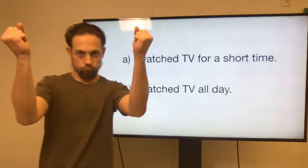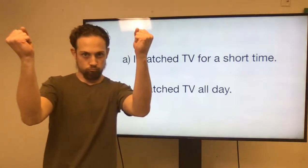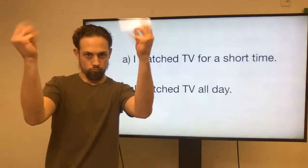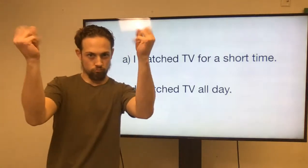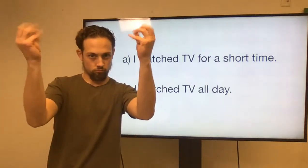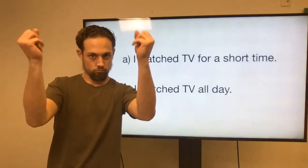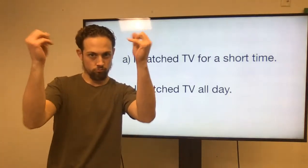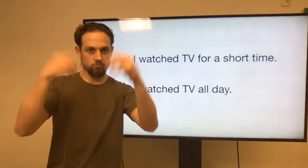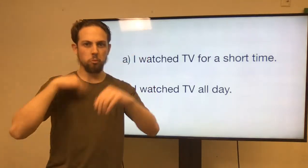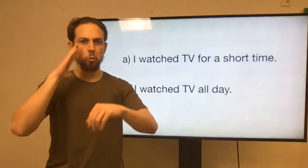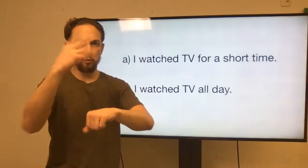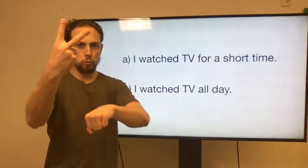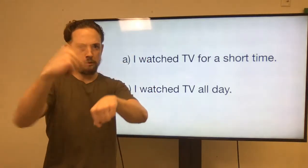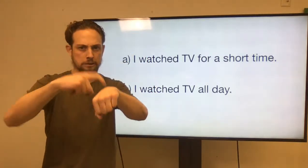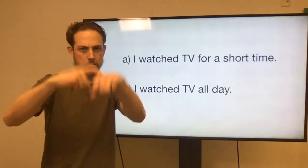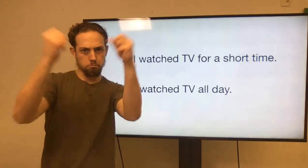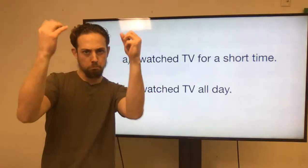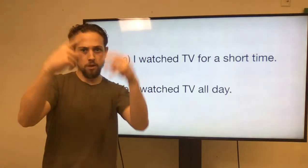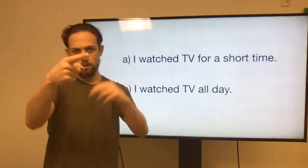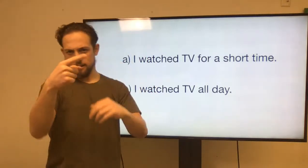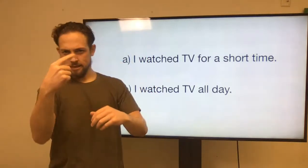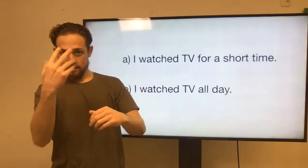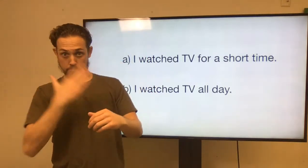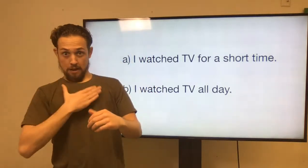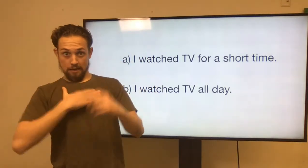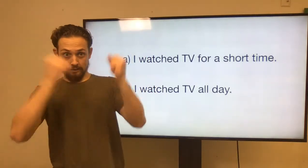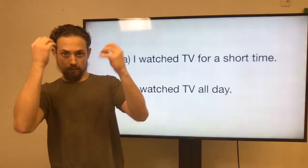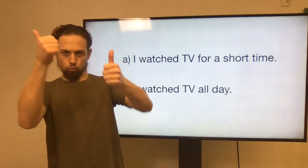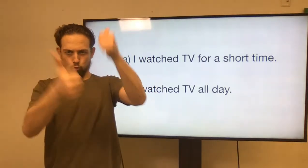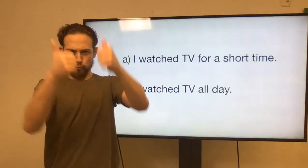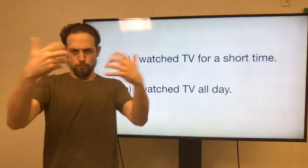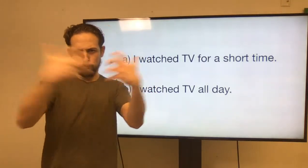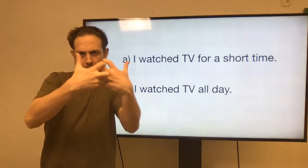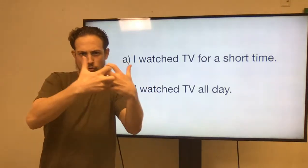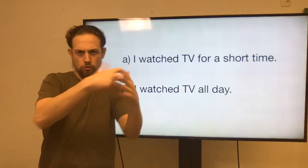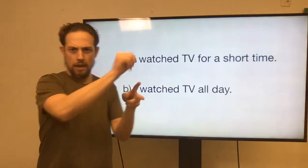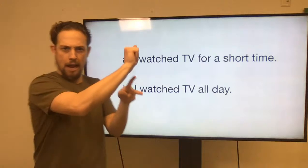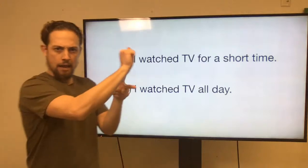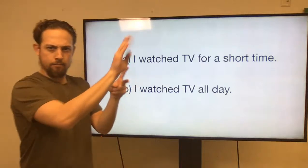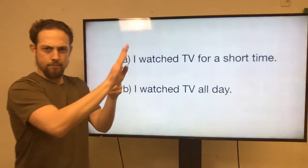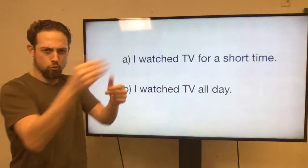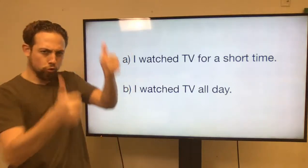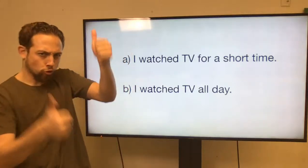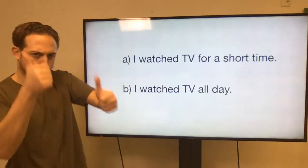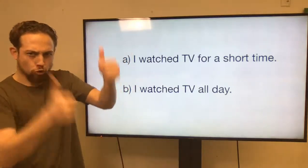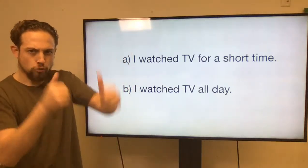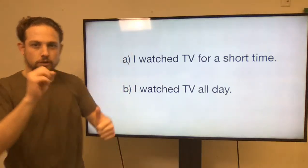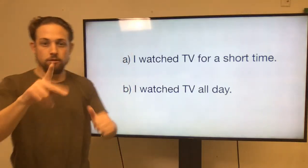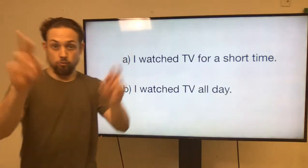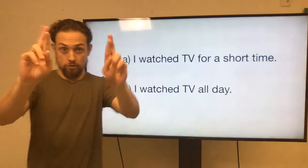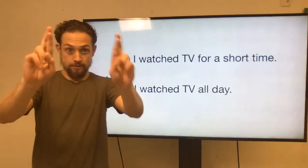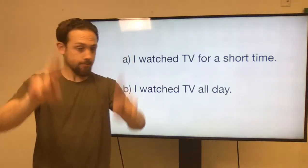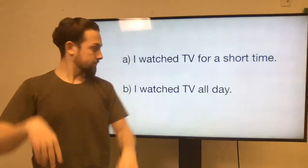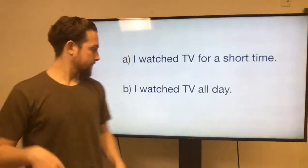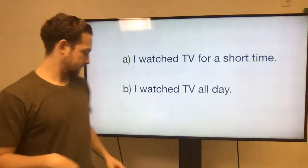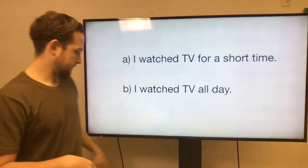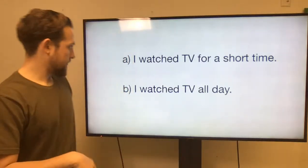Okay, now I'm going to sign 2 times, and you have to decide which sentence